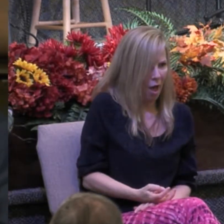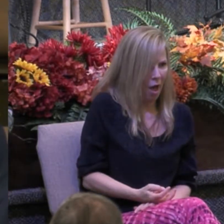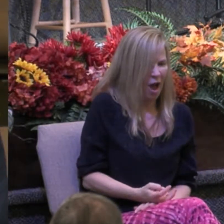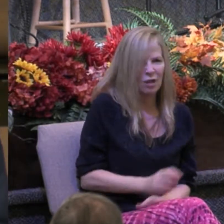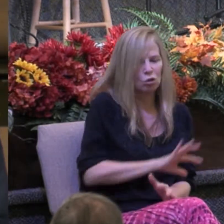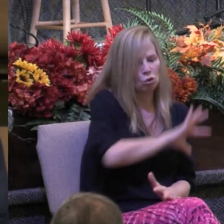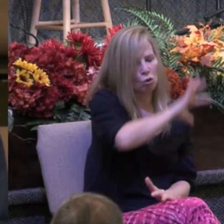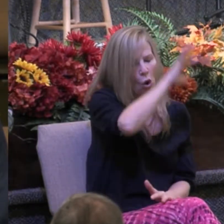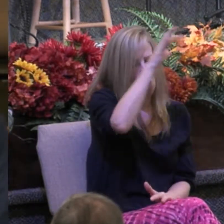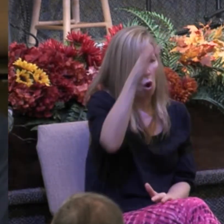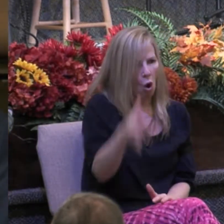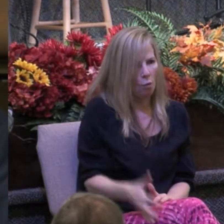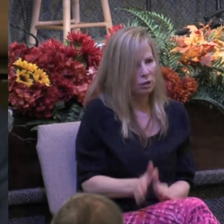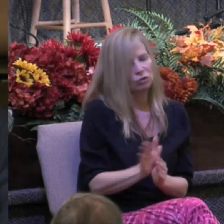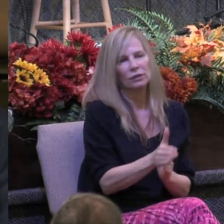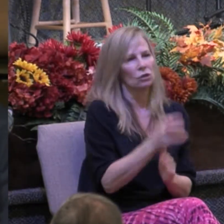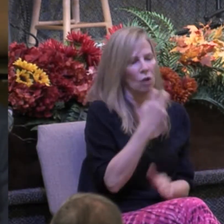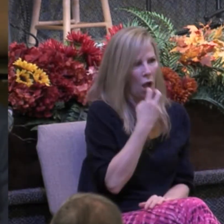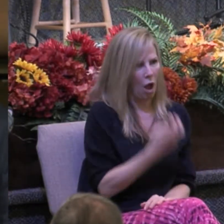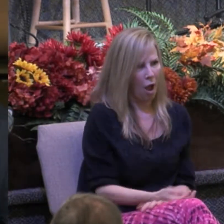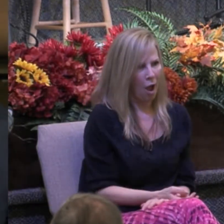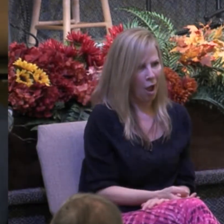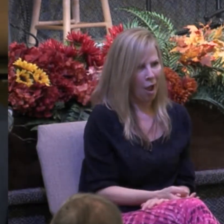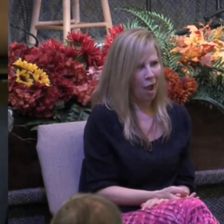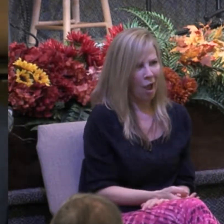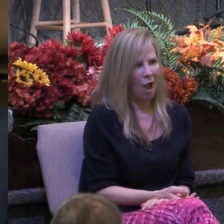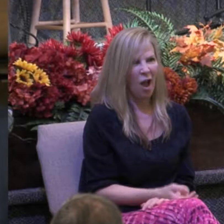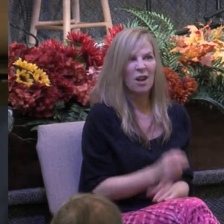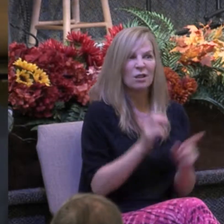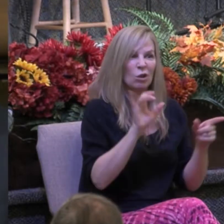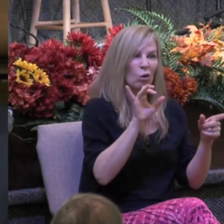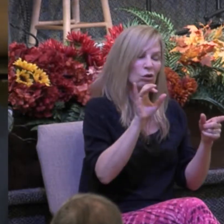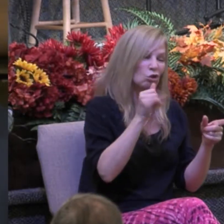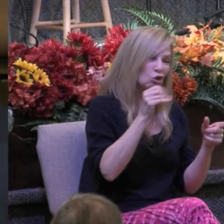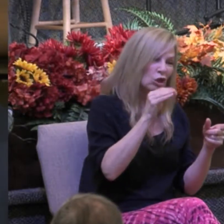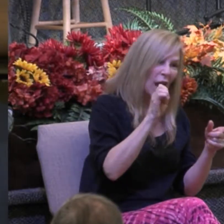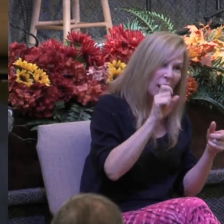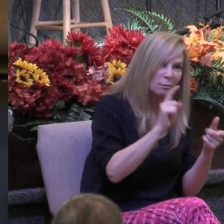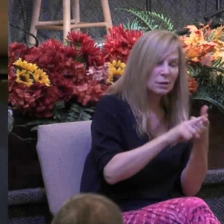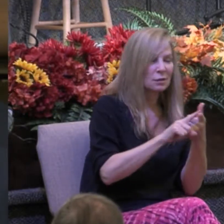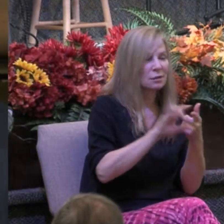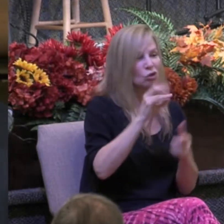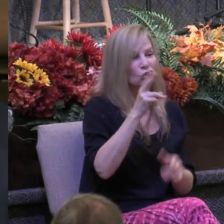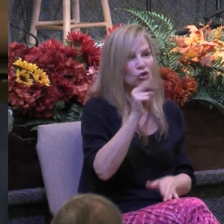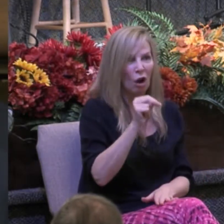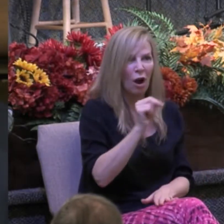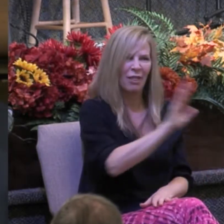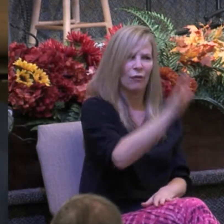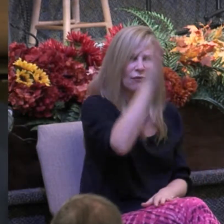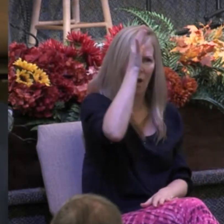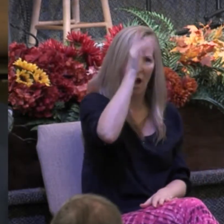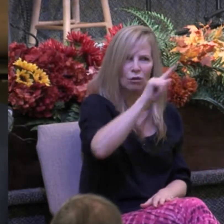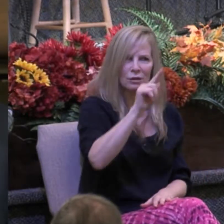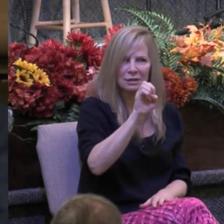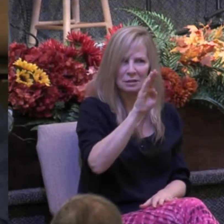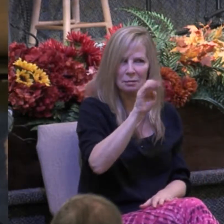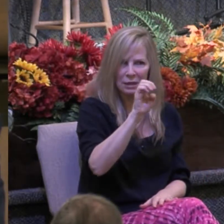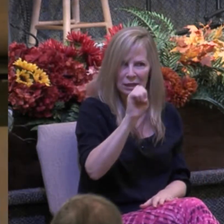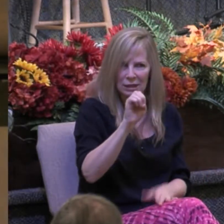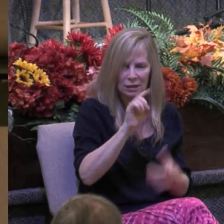of fish which they had taken. And so also were James and John, sons of Zebedee, who were partners with Simon. And